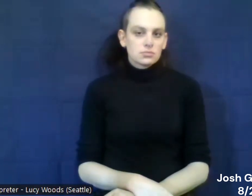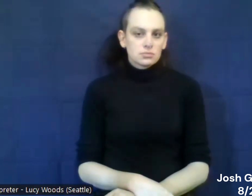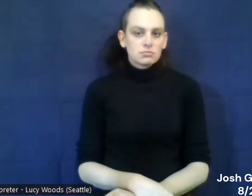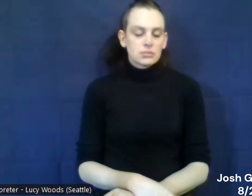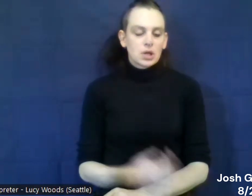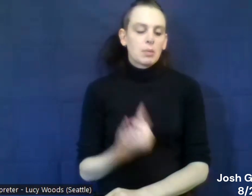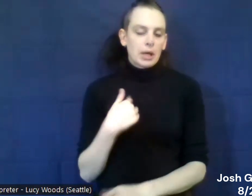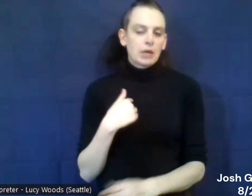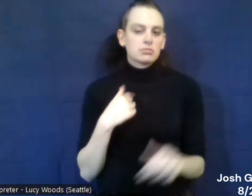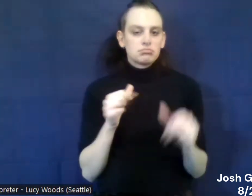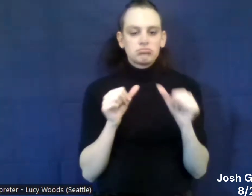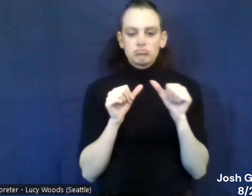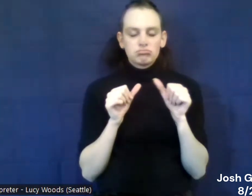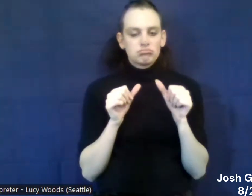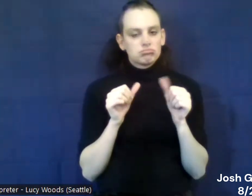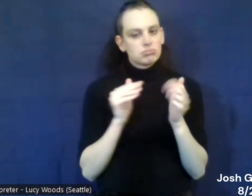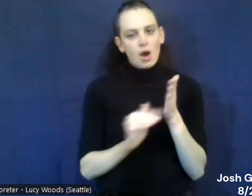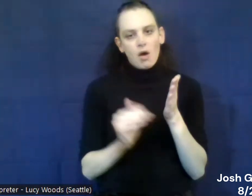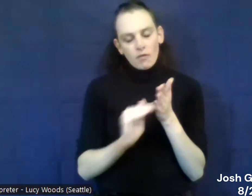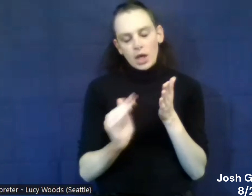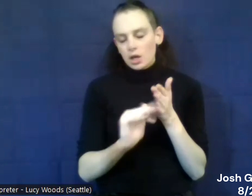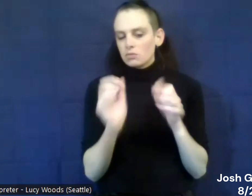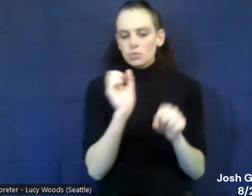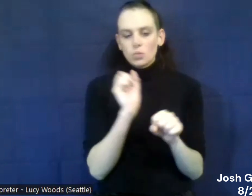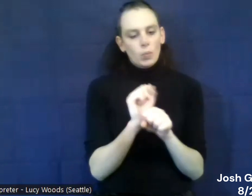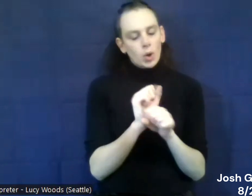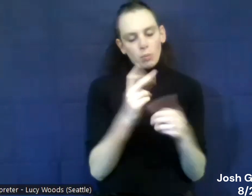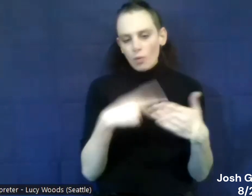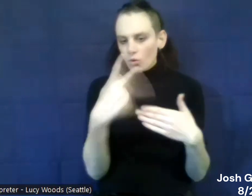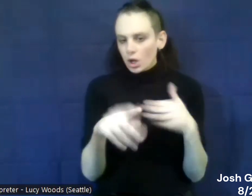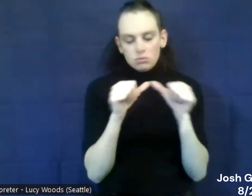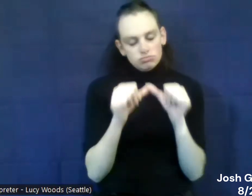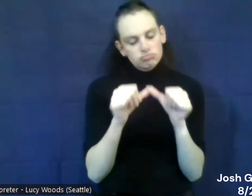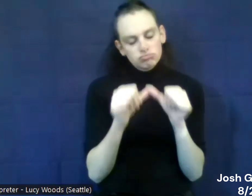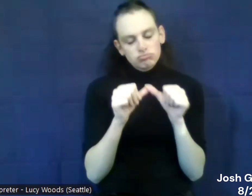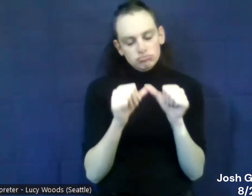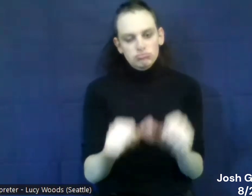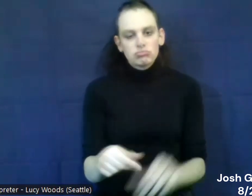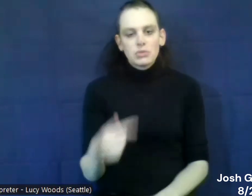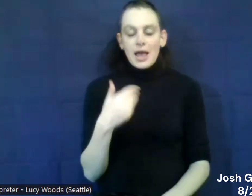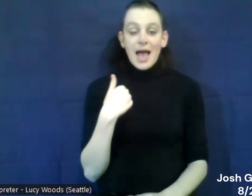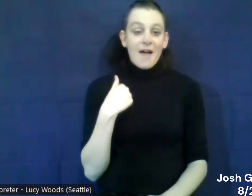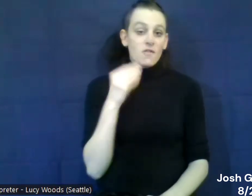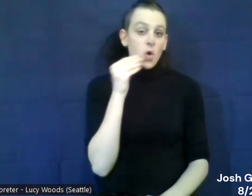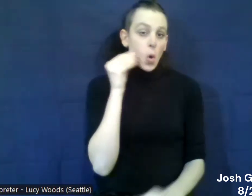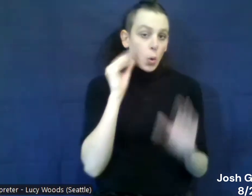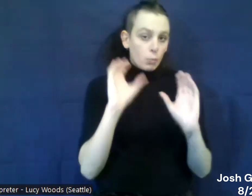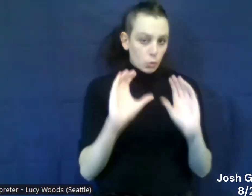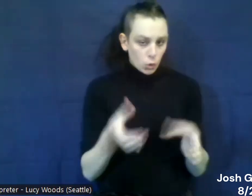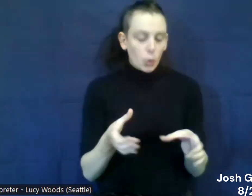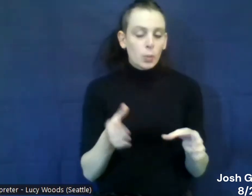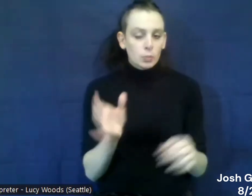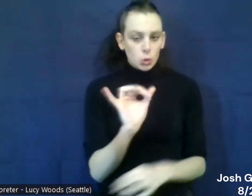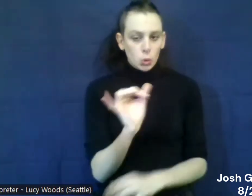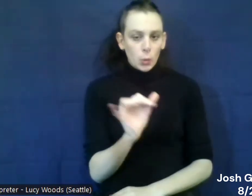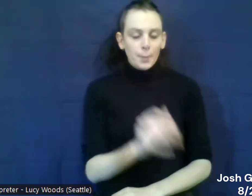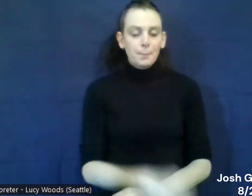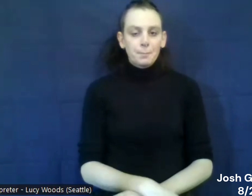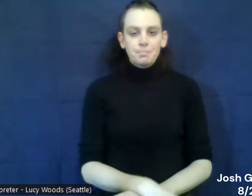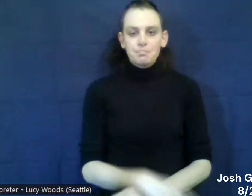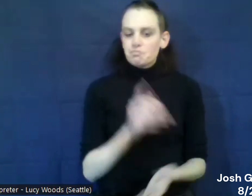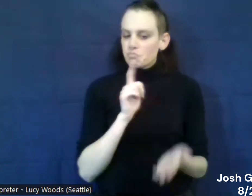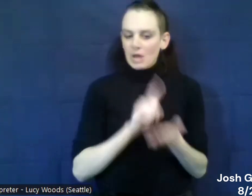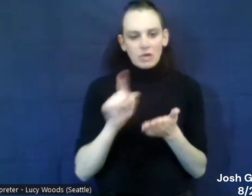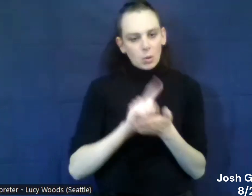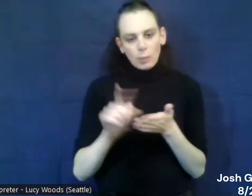consistently work a program and have a home group that I go to every